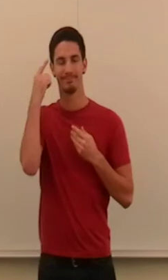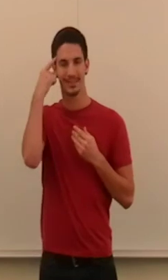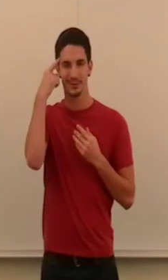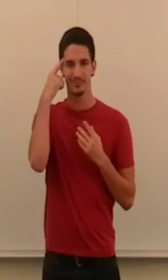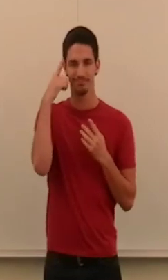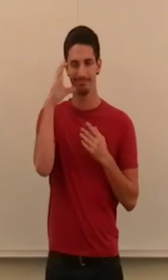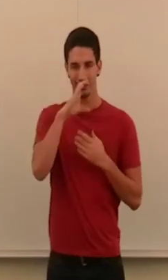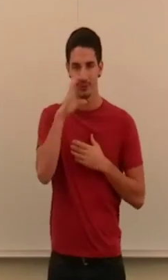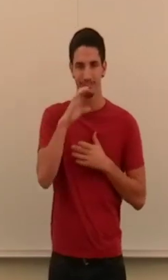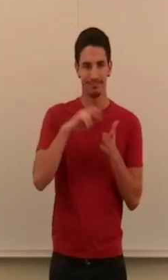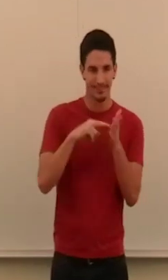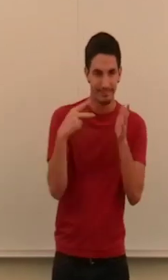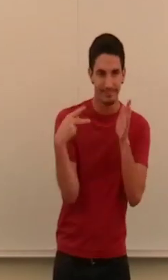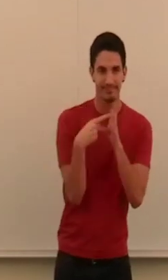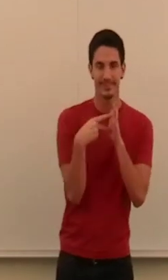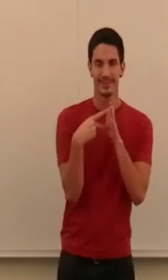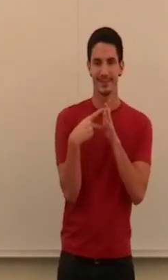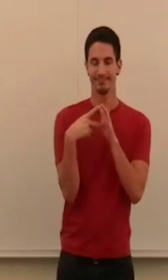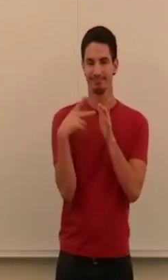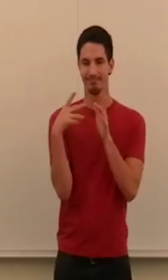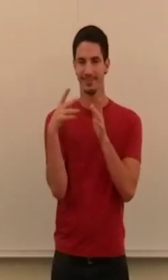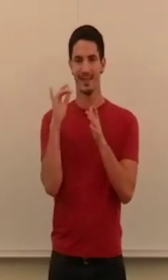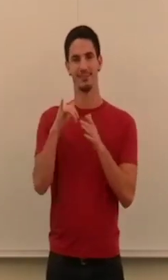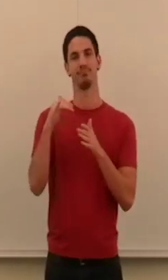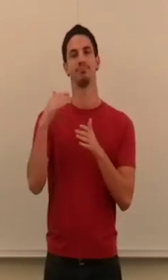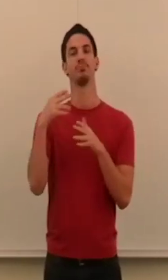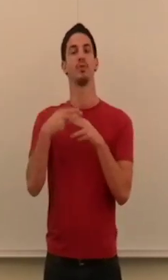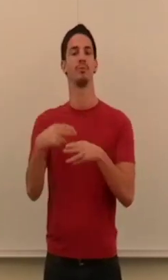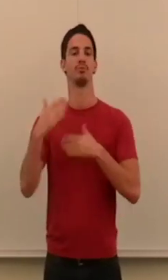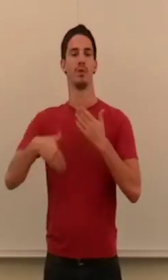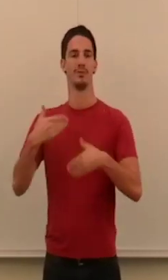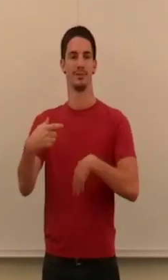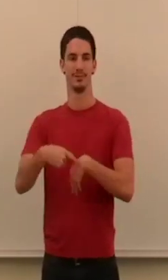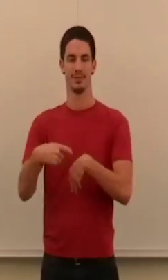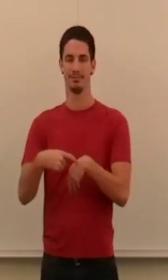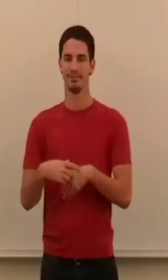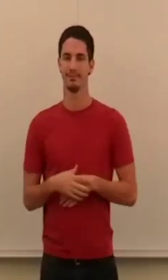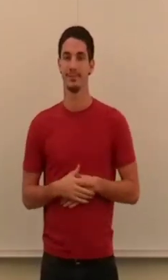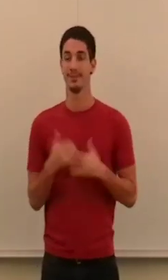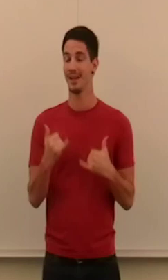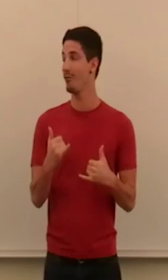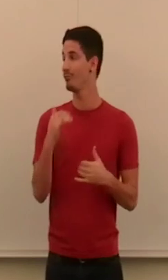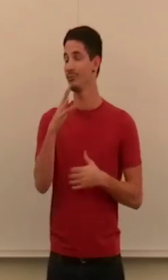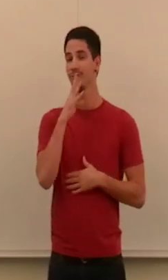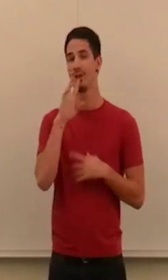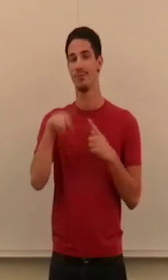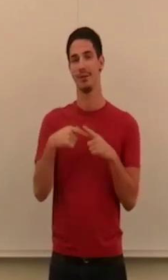for meaning, which is called processing time. Now we will talk about transliteration.